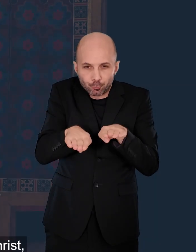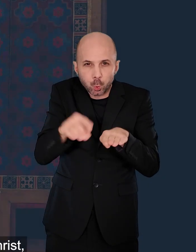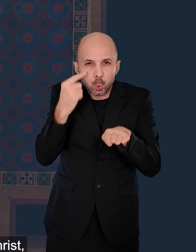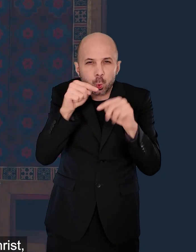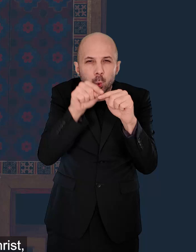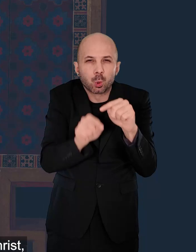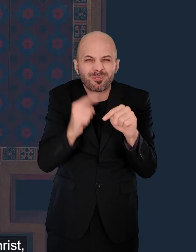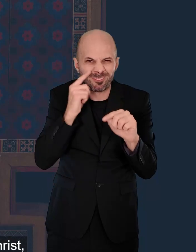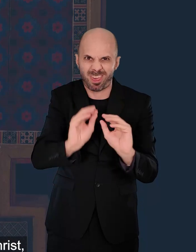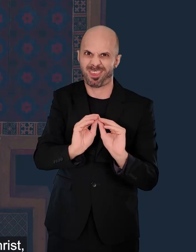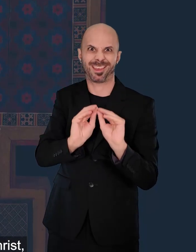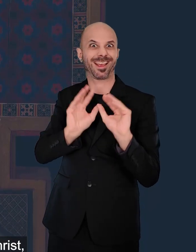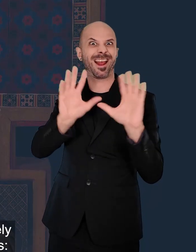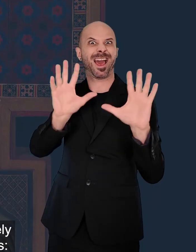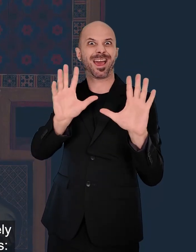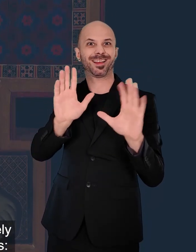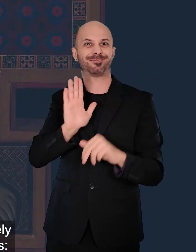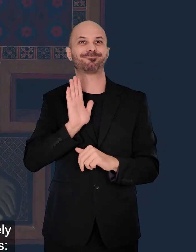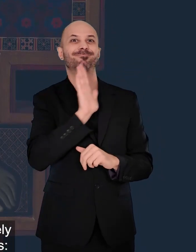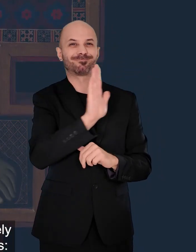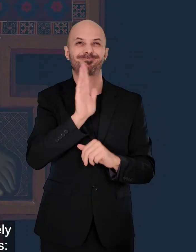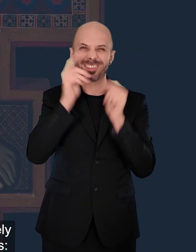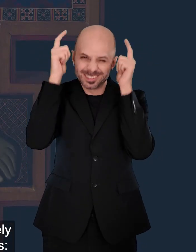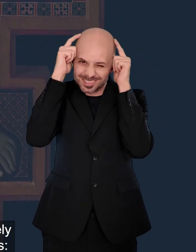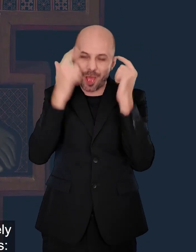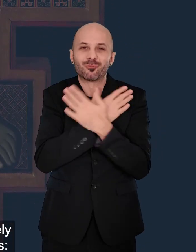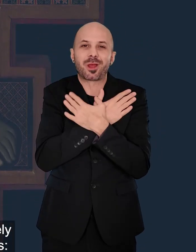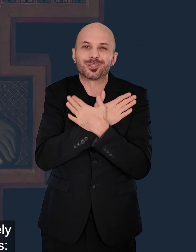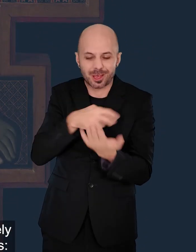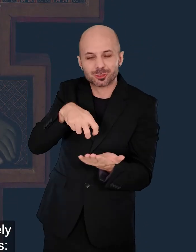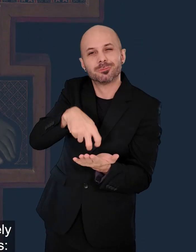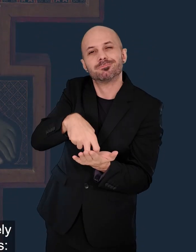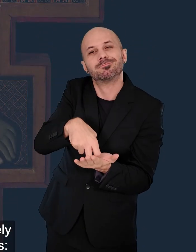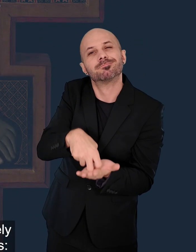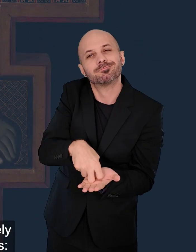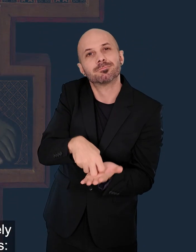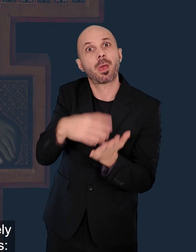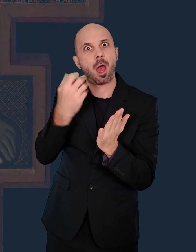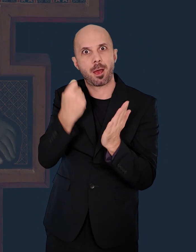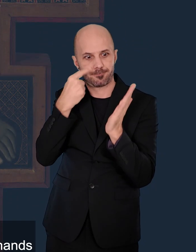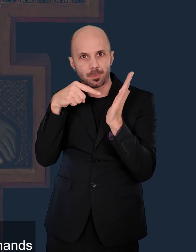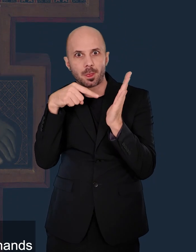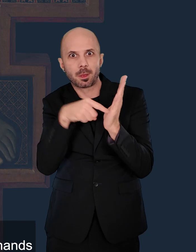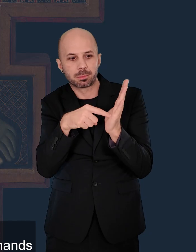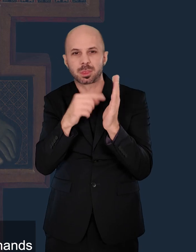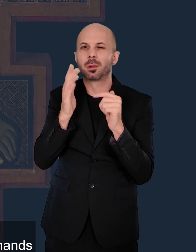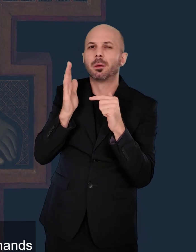of the crucified Christ, a small figure is immediately recognizable as Saint Francis. The kneeling saint has